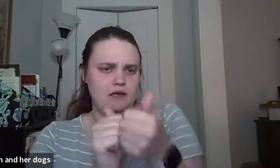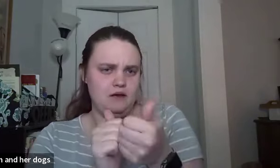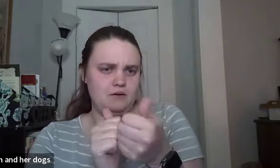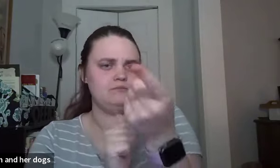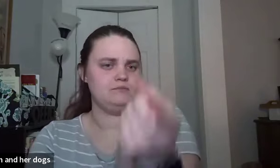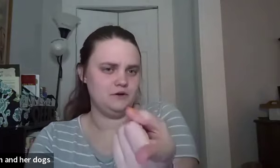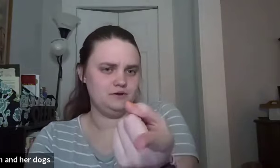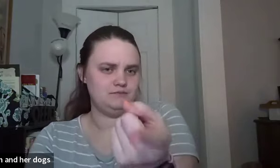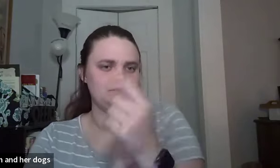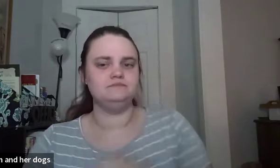How are you?